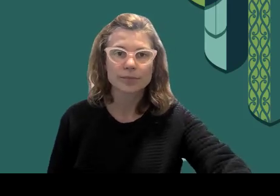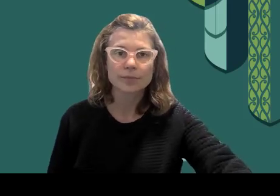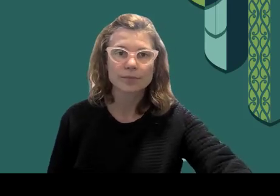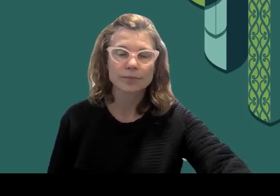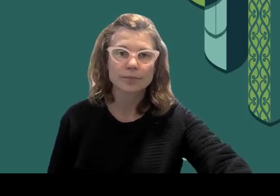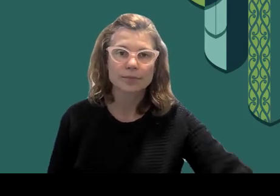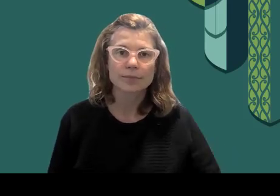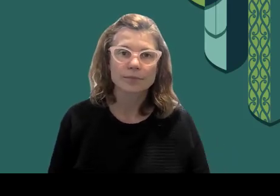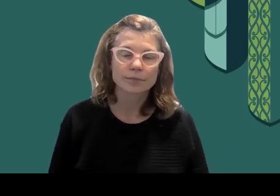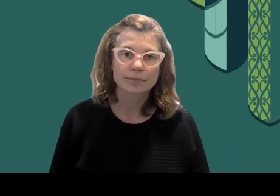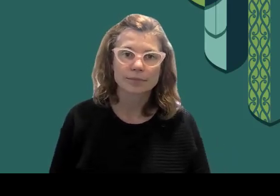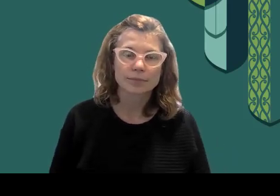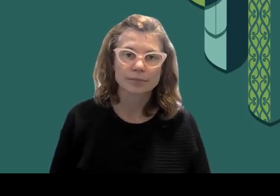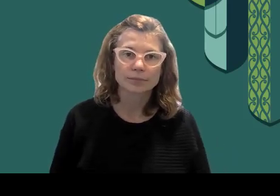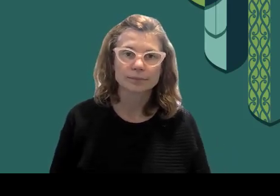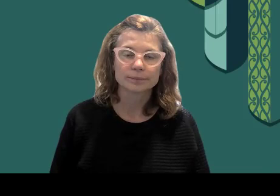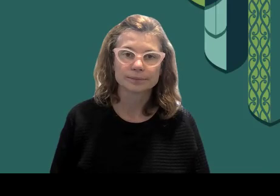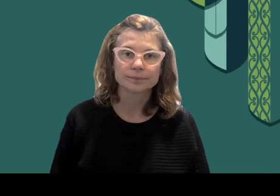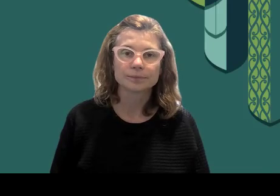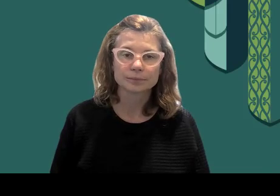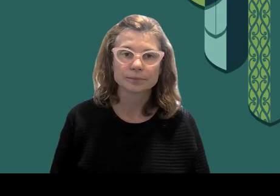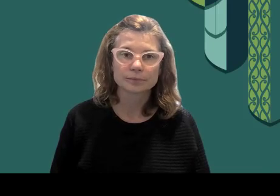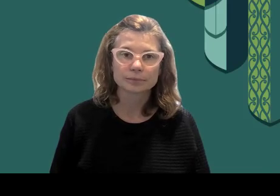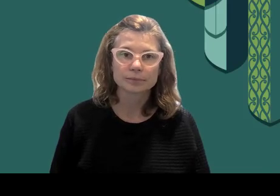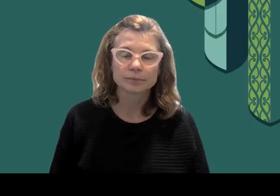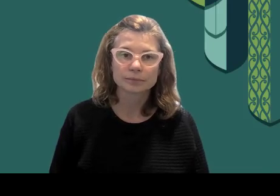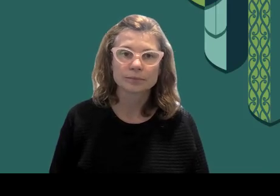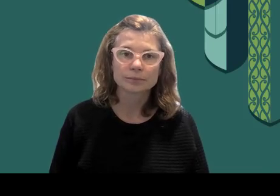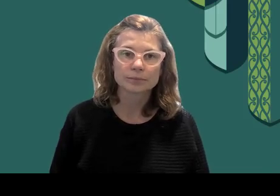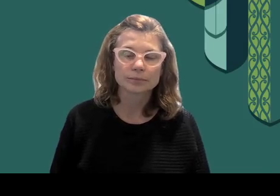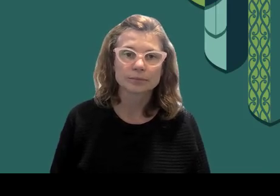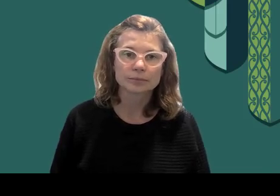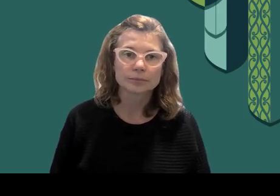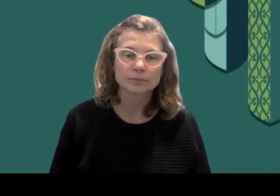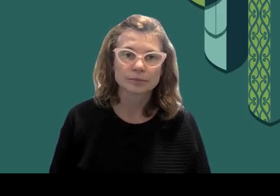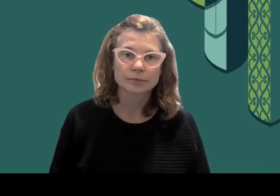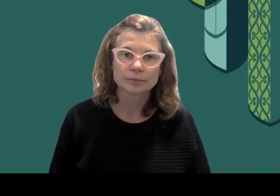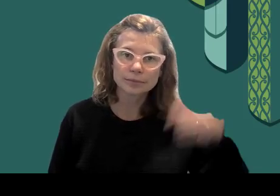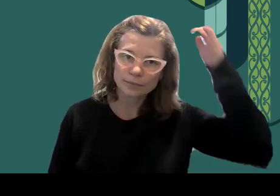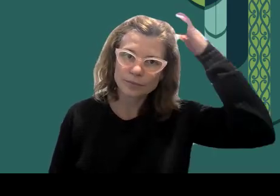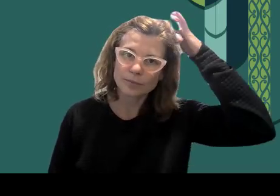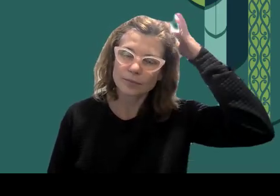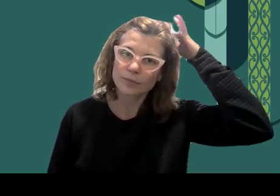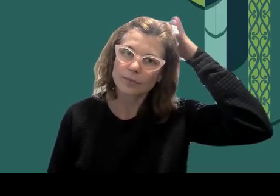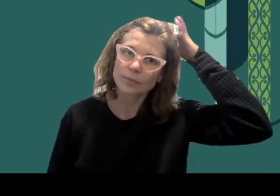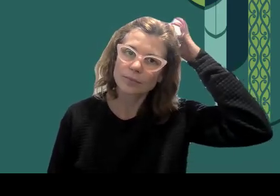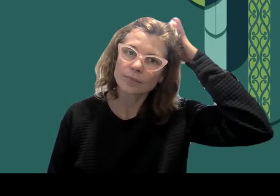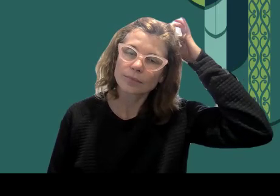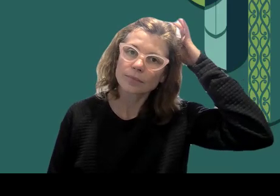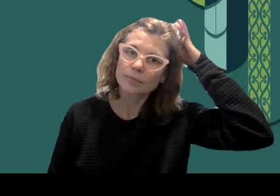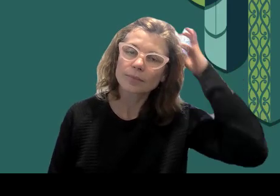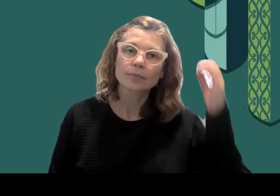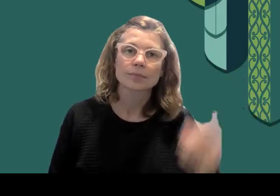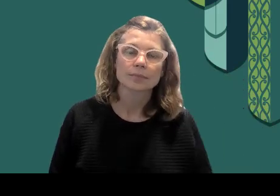never forget that the person that you're in a meeting with, or the people, are people. Mm. And